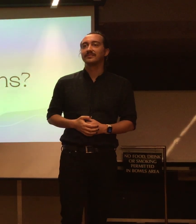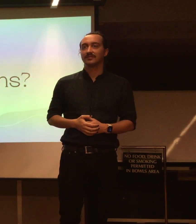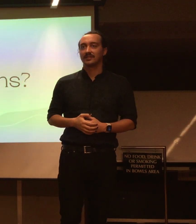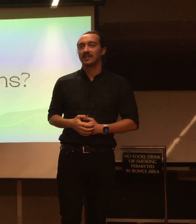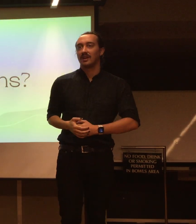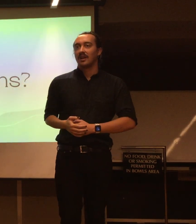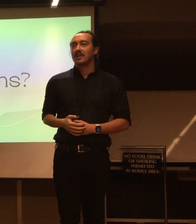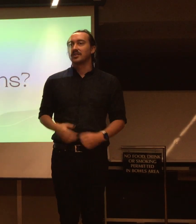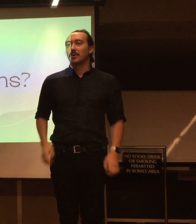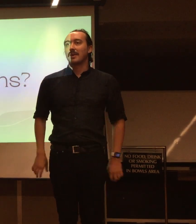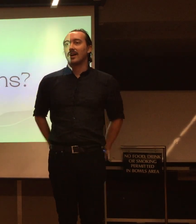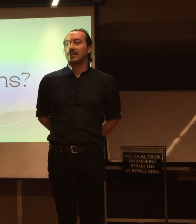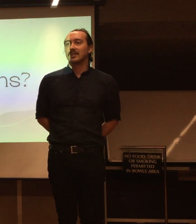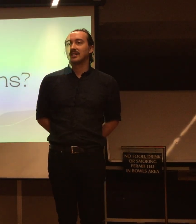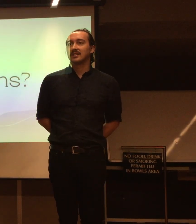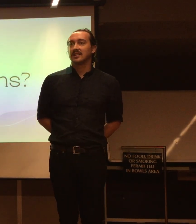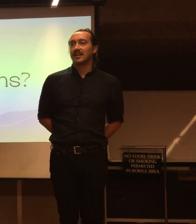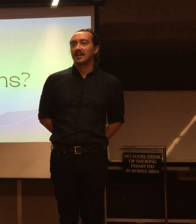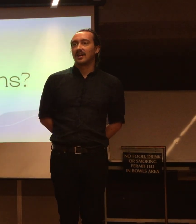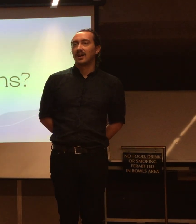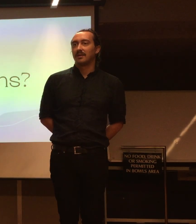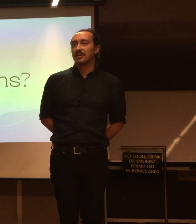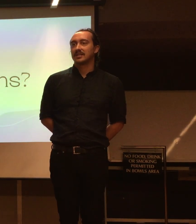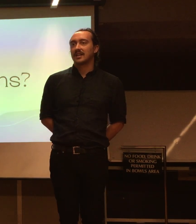Yeah. So what about